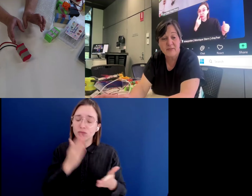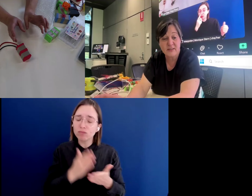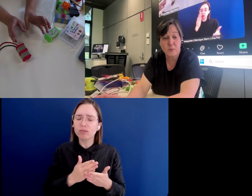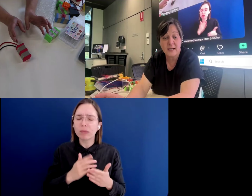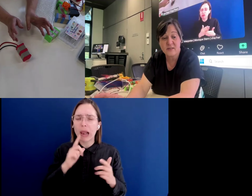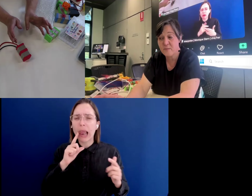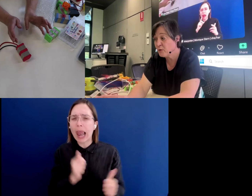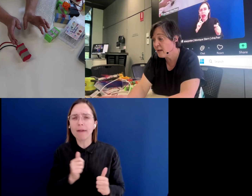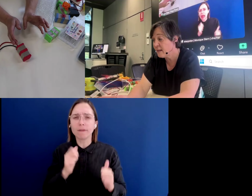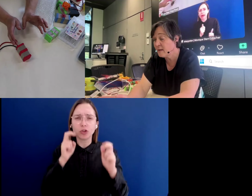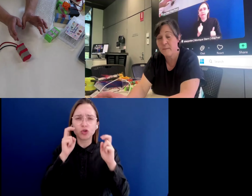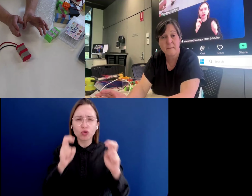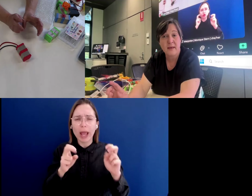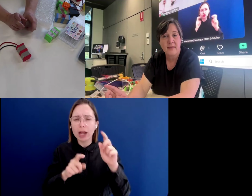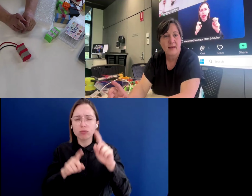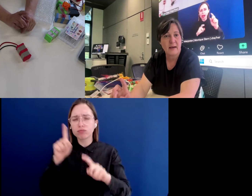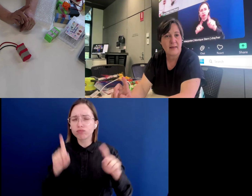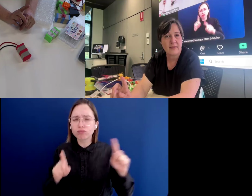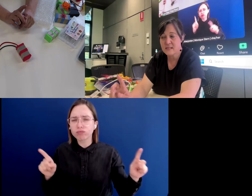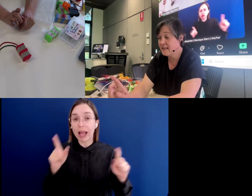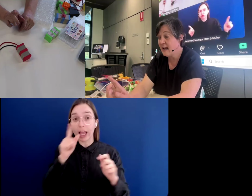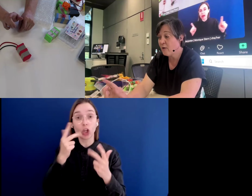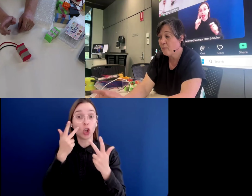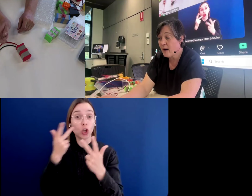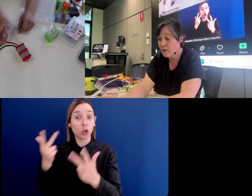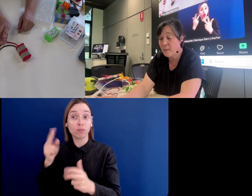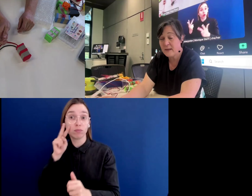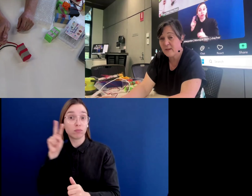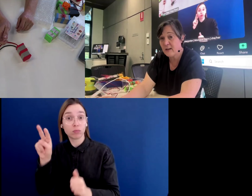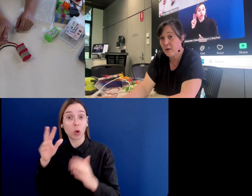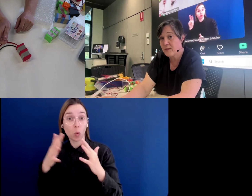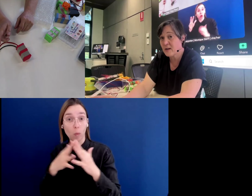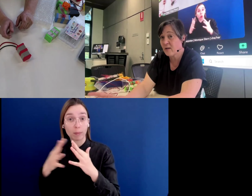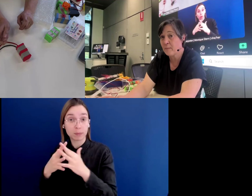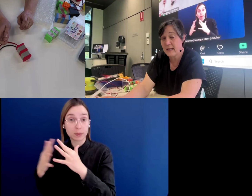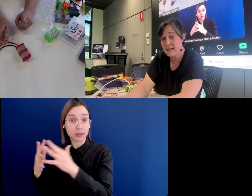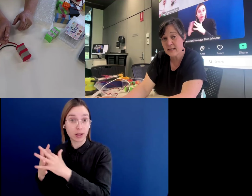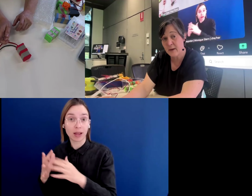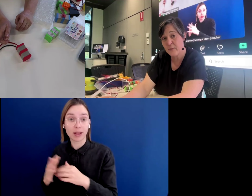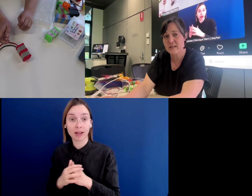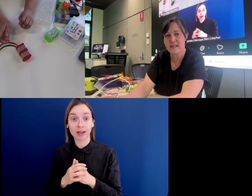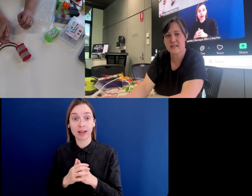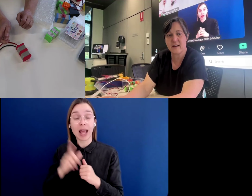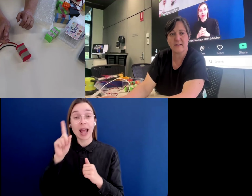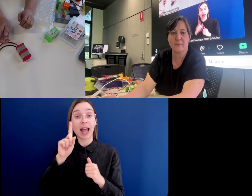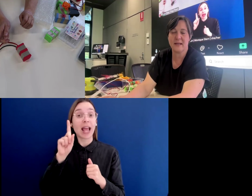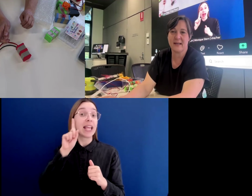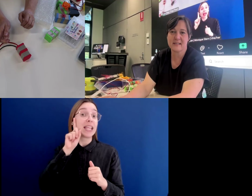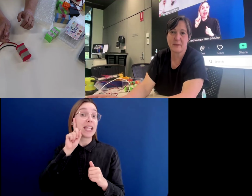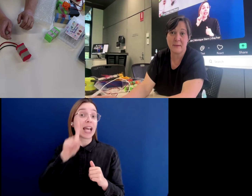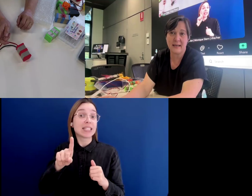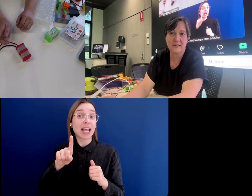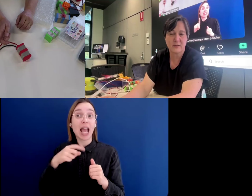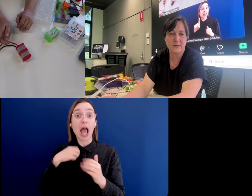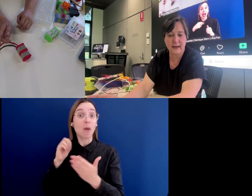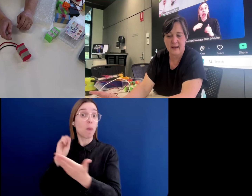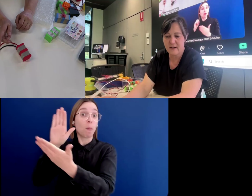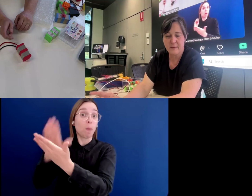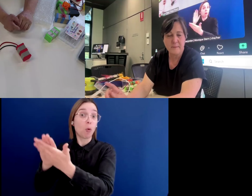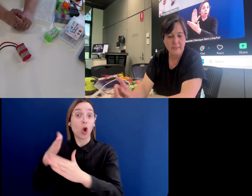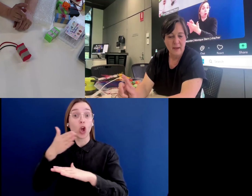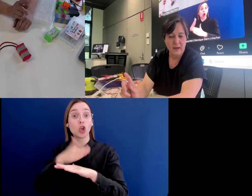a couple of different ways of building them. There's now a microbit video, which I got up yesterday, which is exciting for me because I've been meaning to do